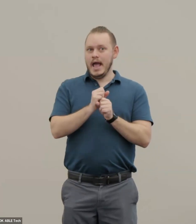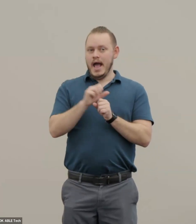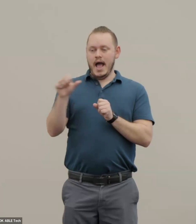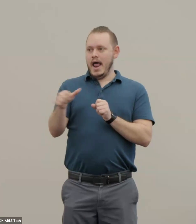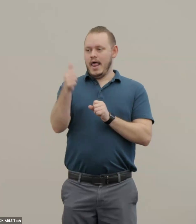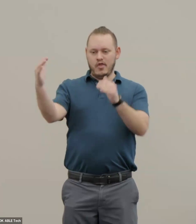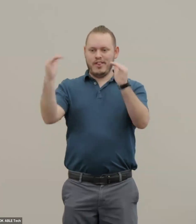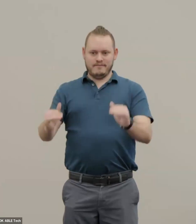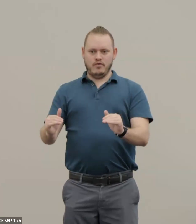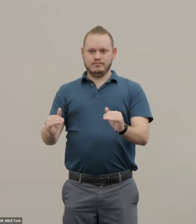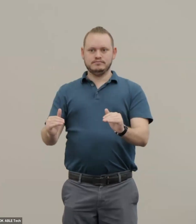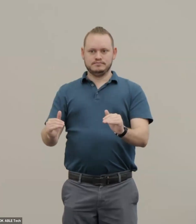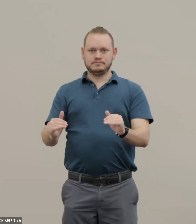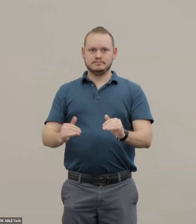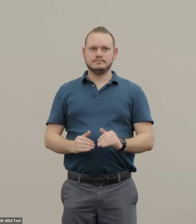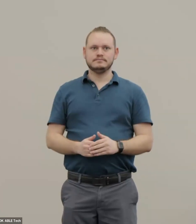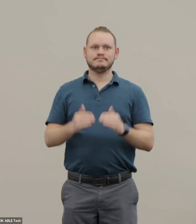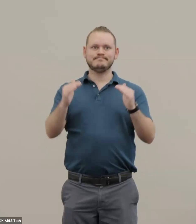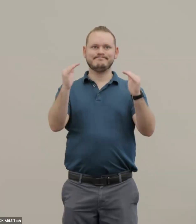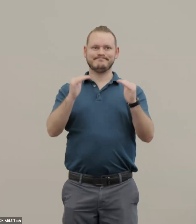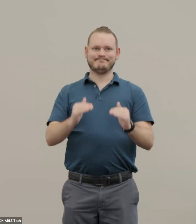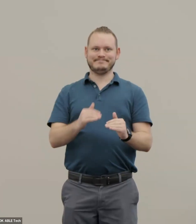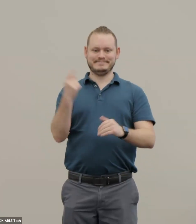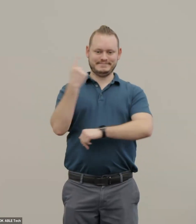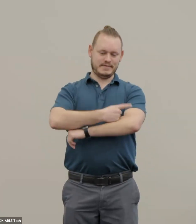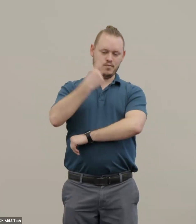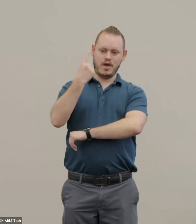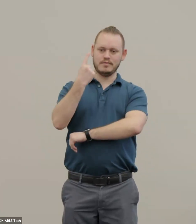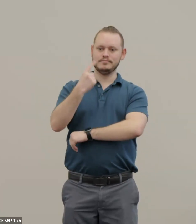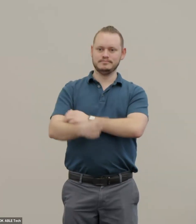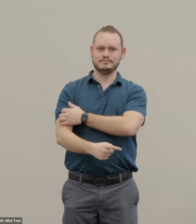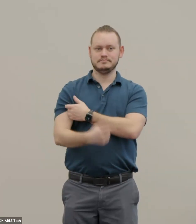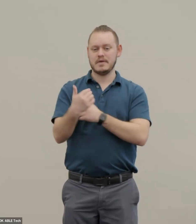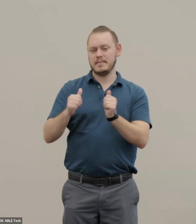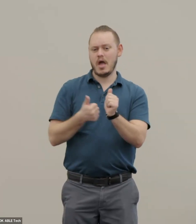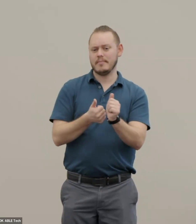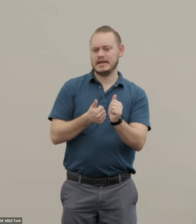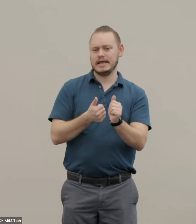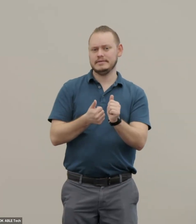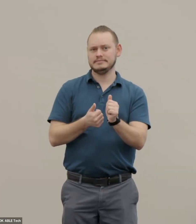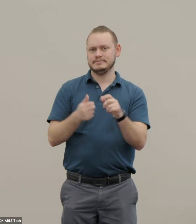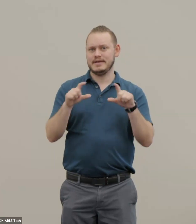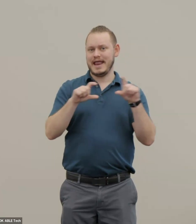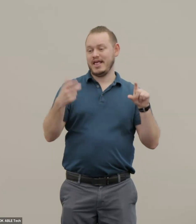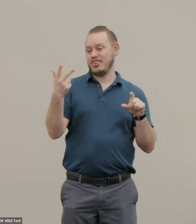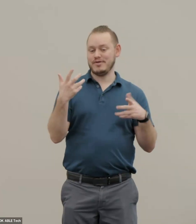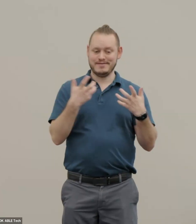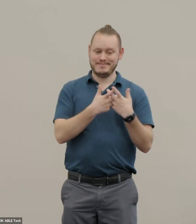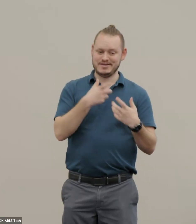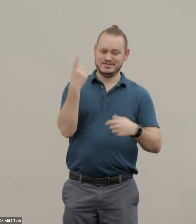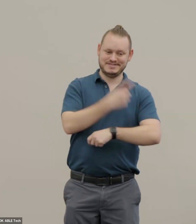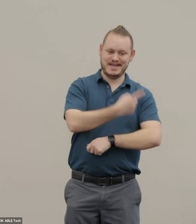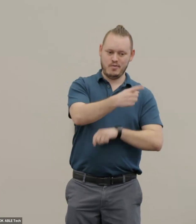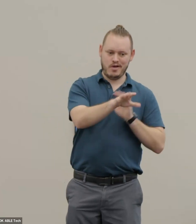another heading level. And then we get down here, here's day 1. Maybe I'll update heading 3 to match